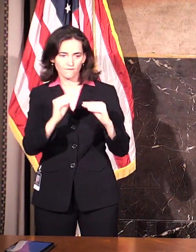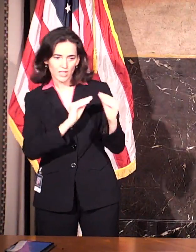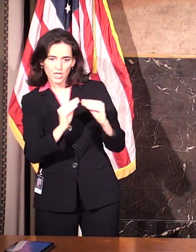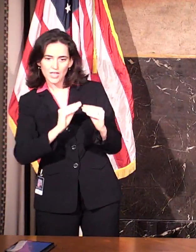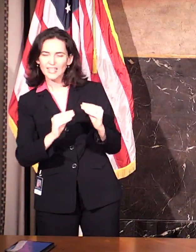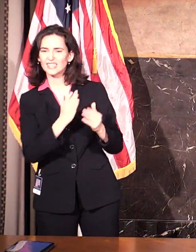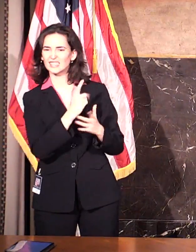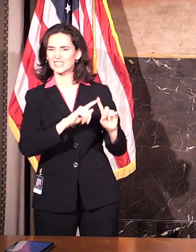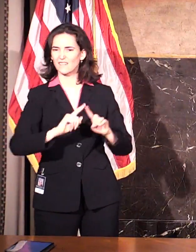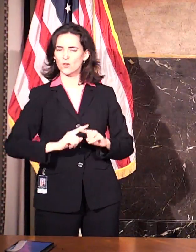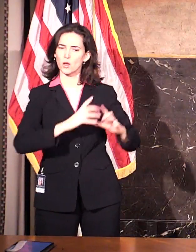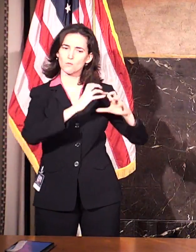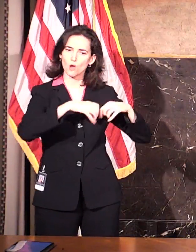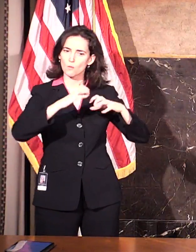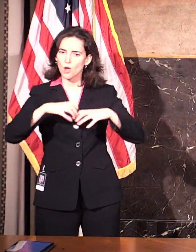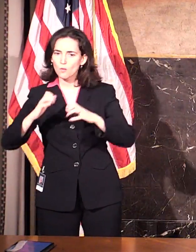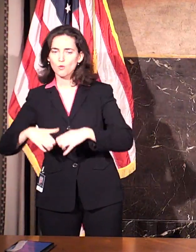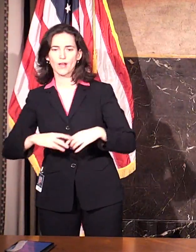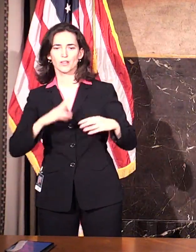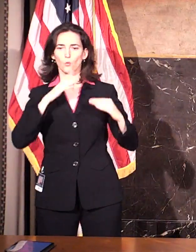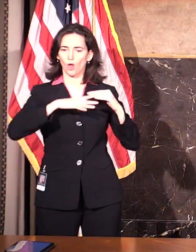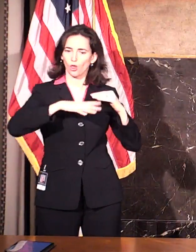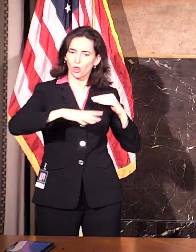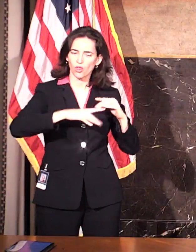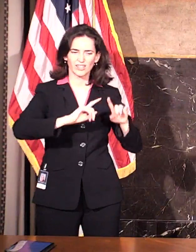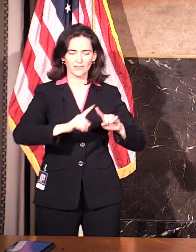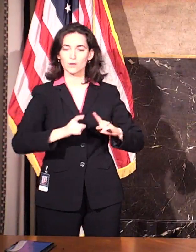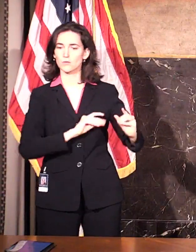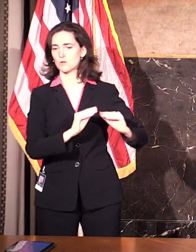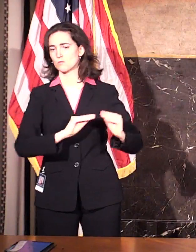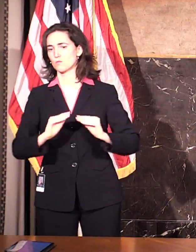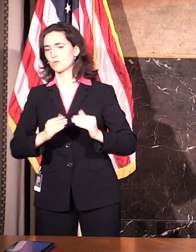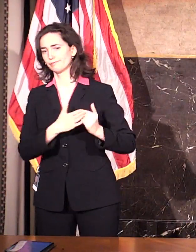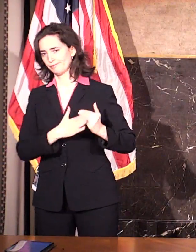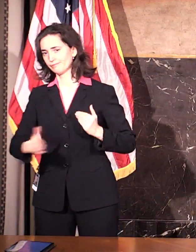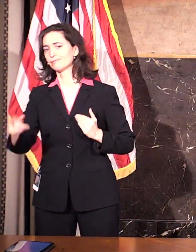especially to our water systems.